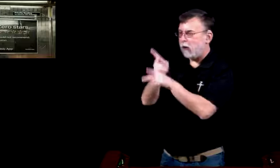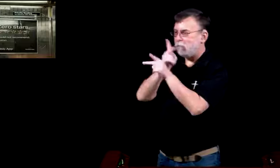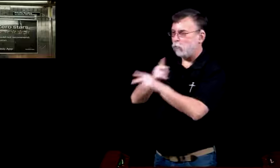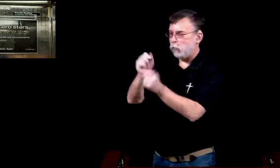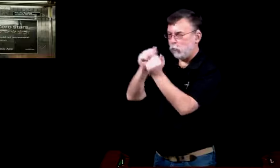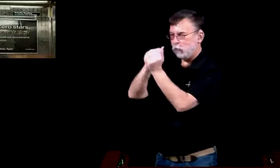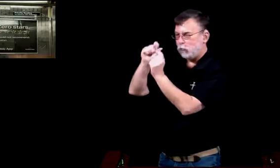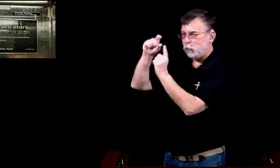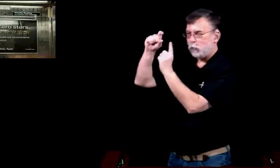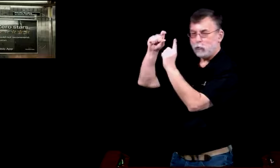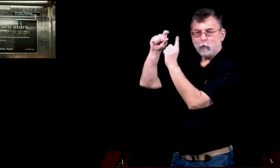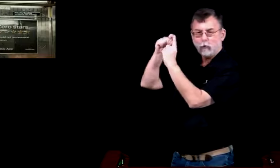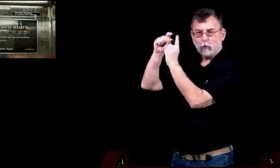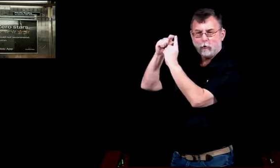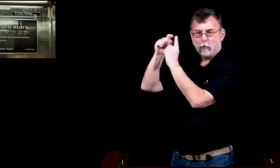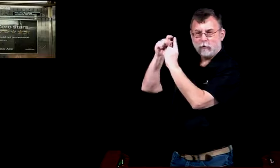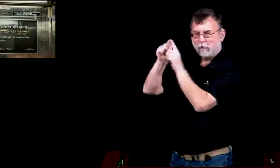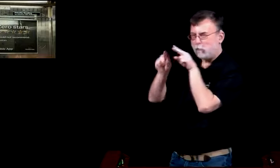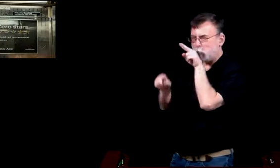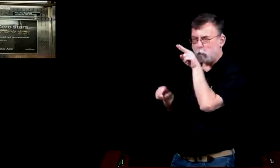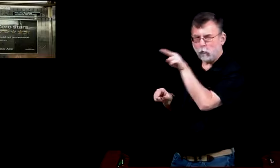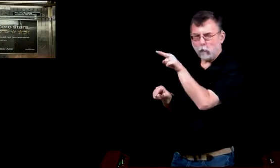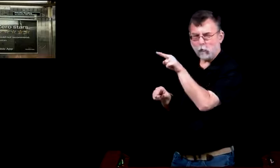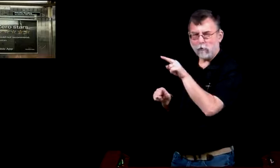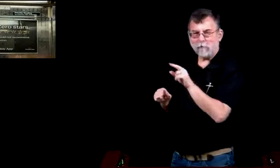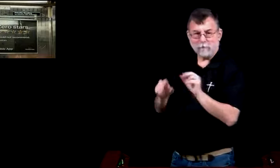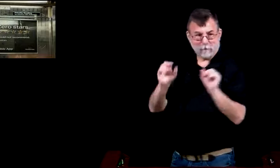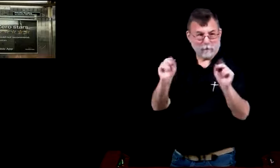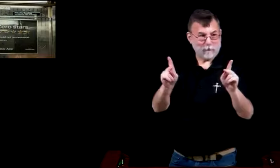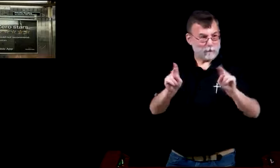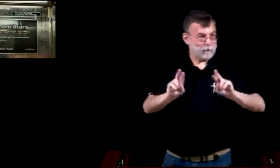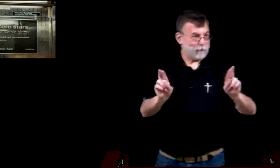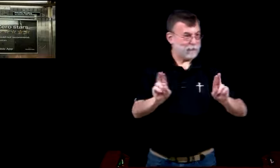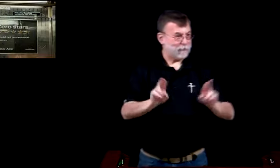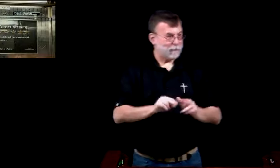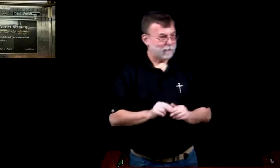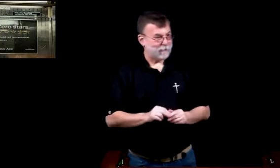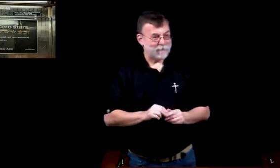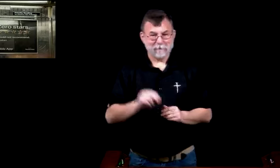You have to look carefully at the words. Ready?